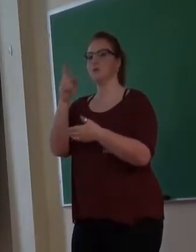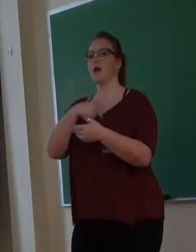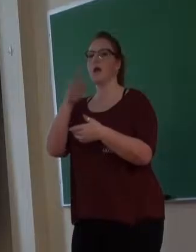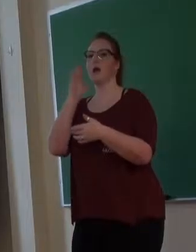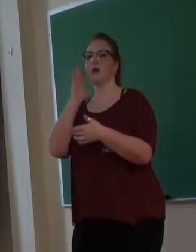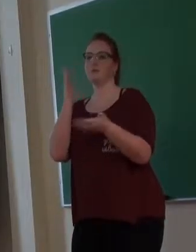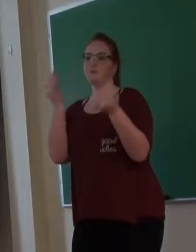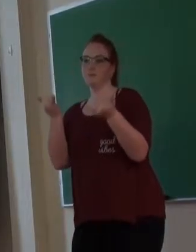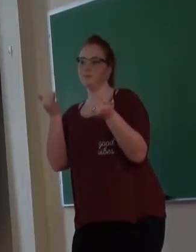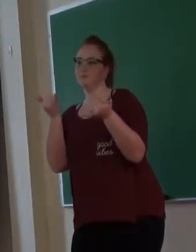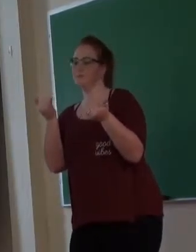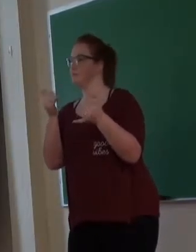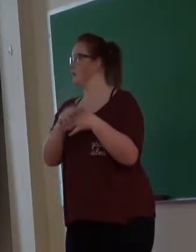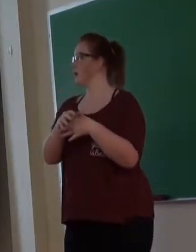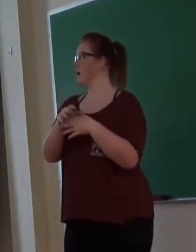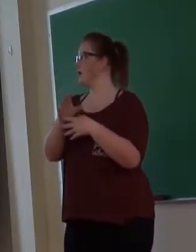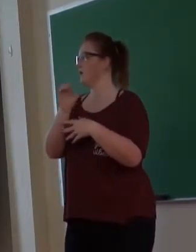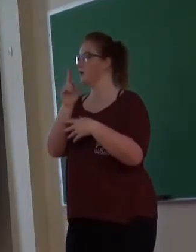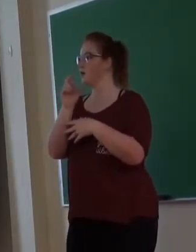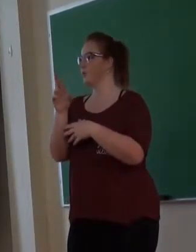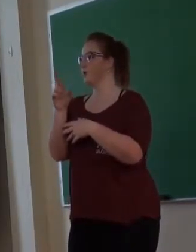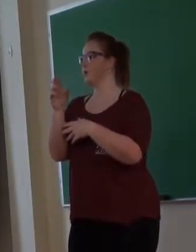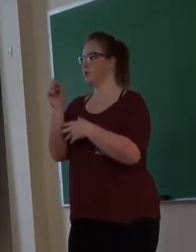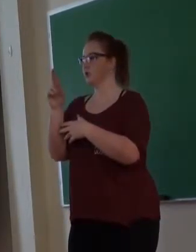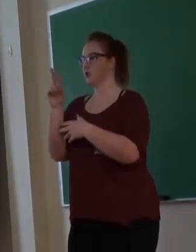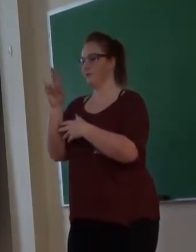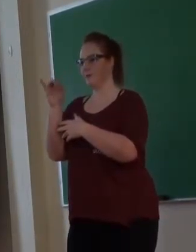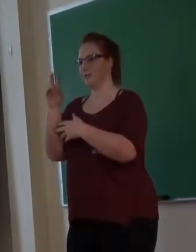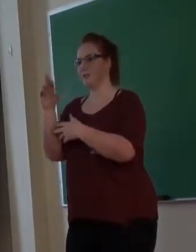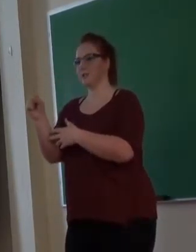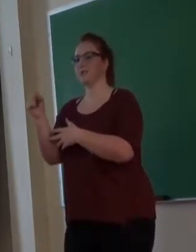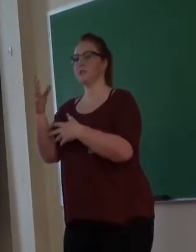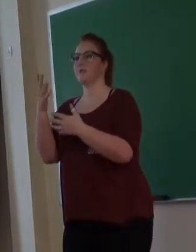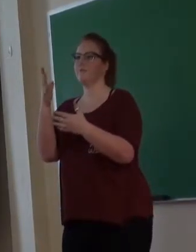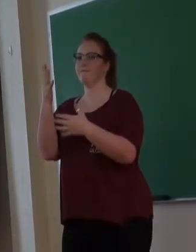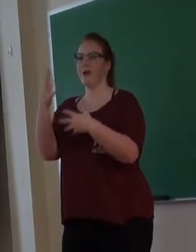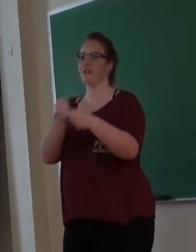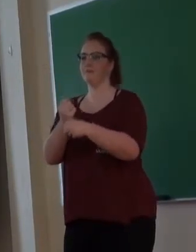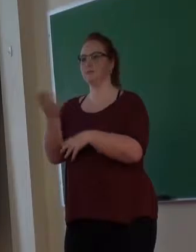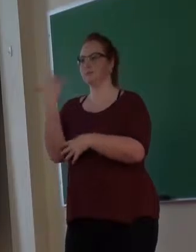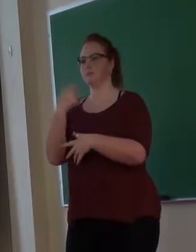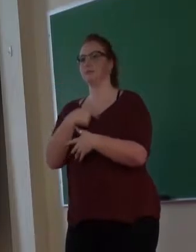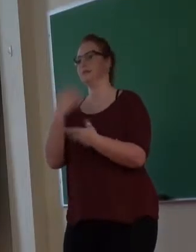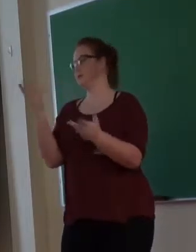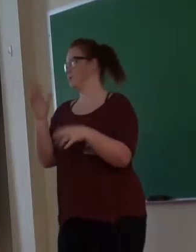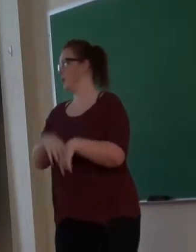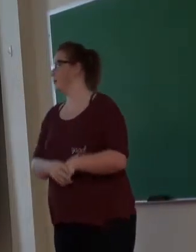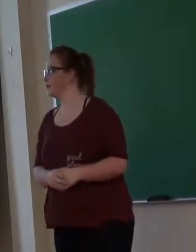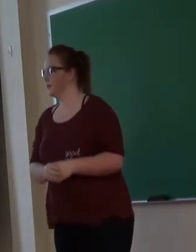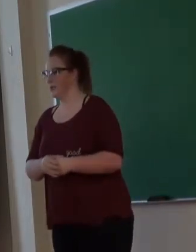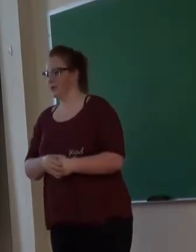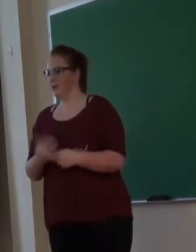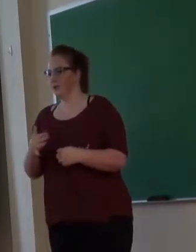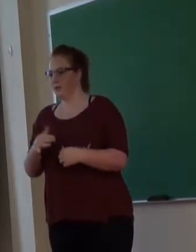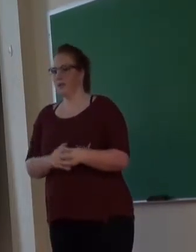Services 5 years ago, I think. I lose track of time, but I say that this is, like I said, my second